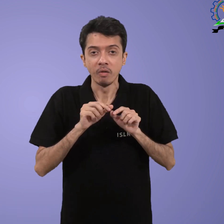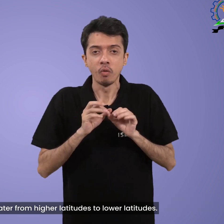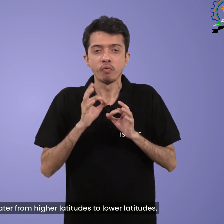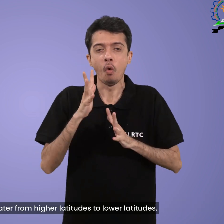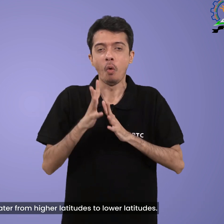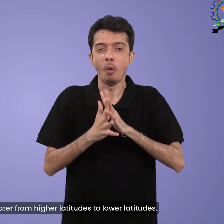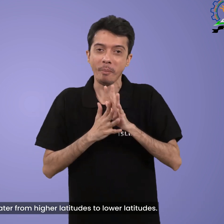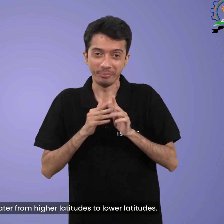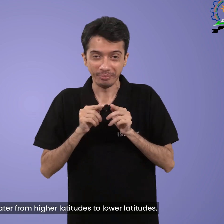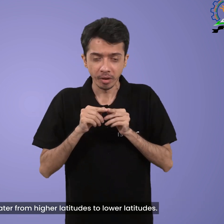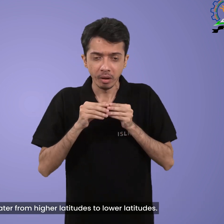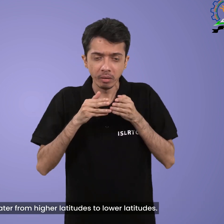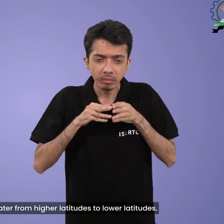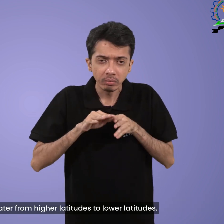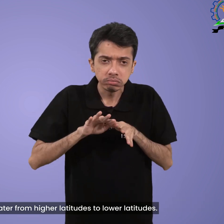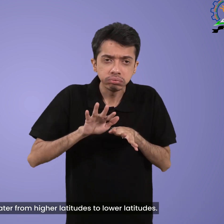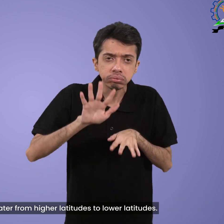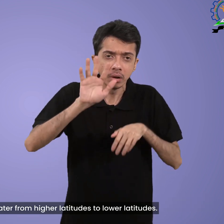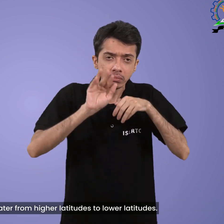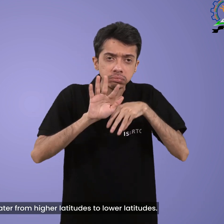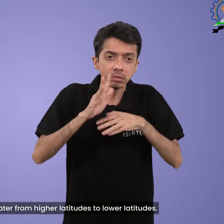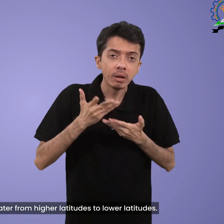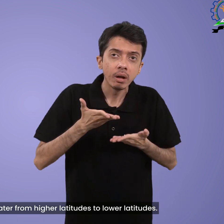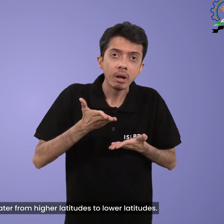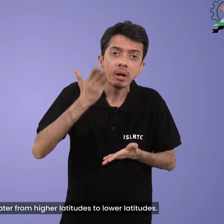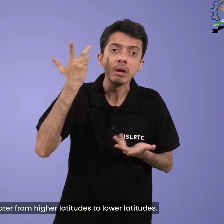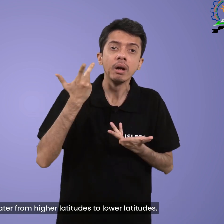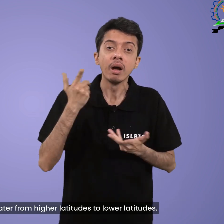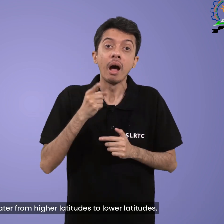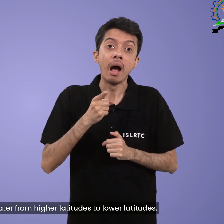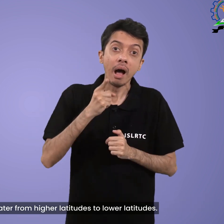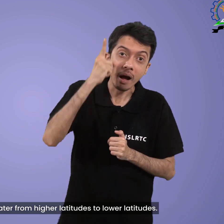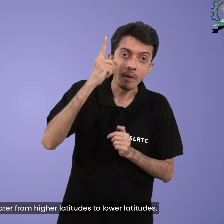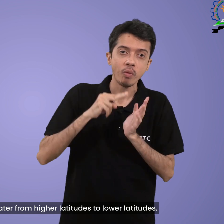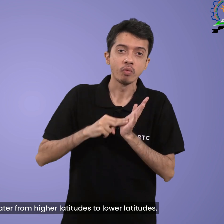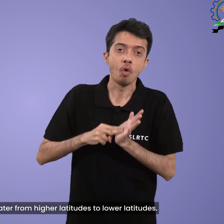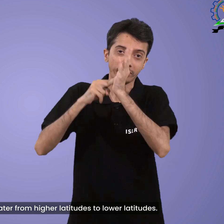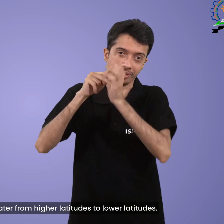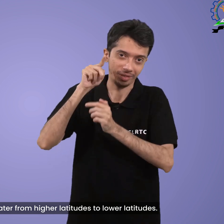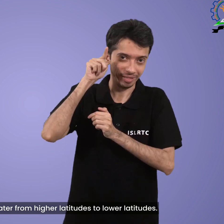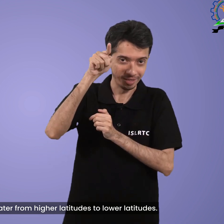The cold currents carry water from higher latitudes to lower latitudes.